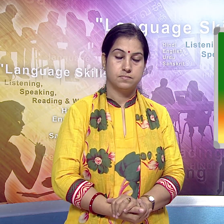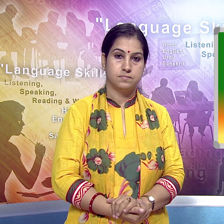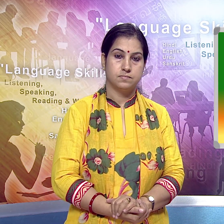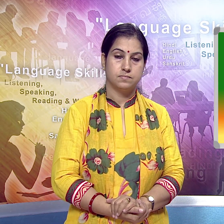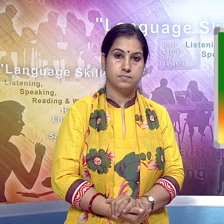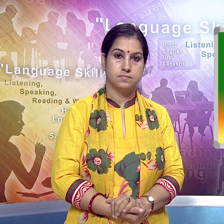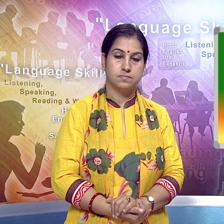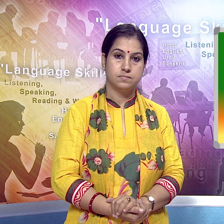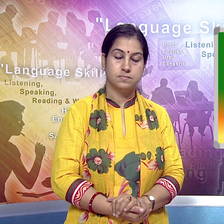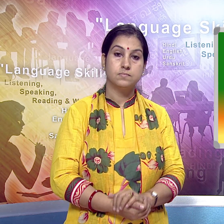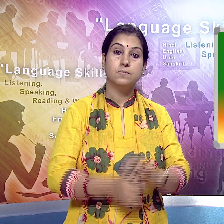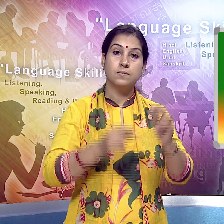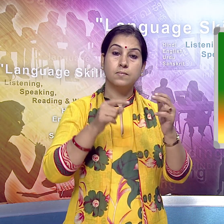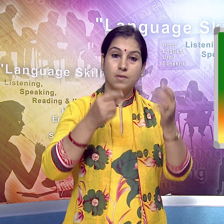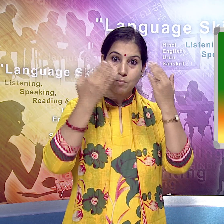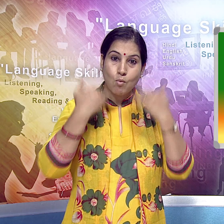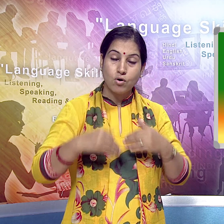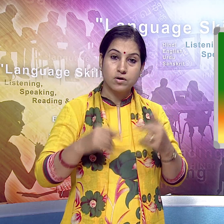Absorption of iron is very important.